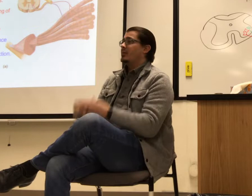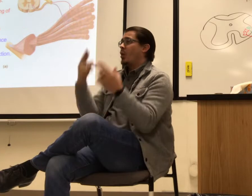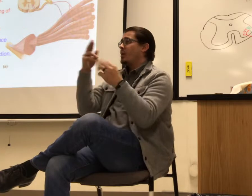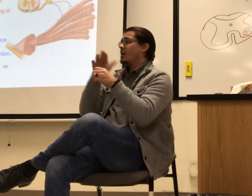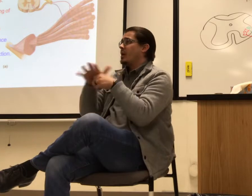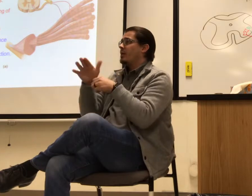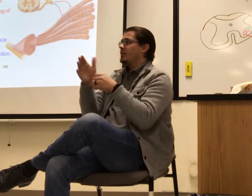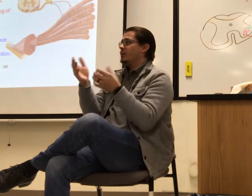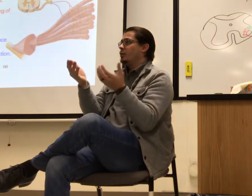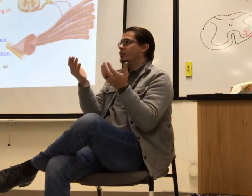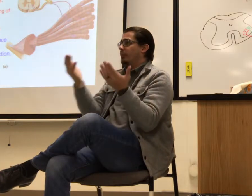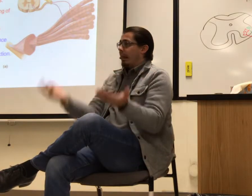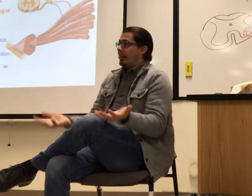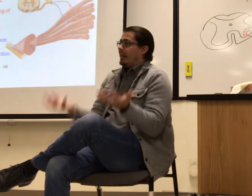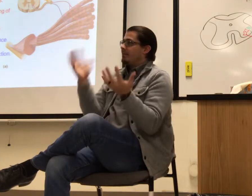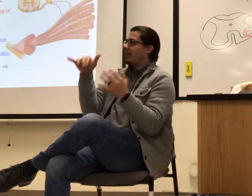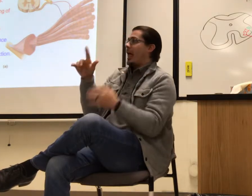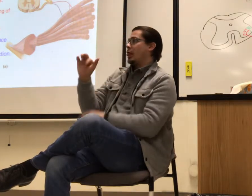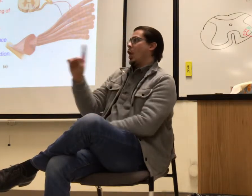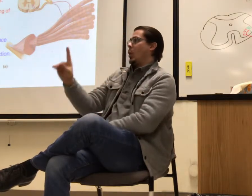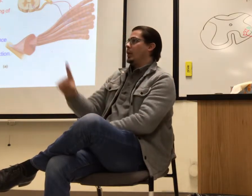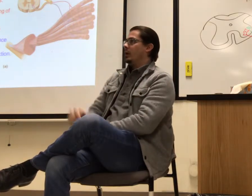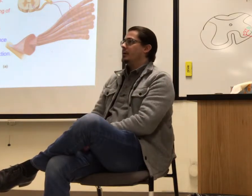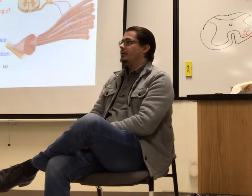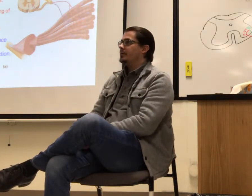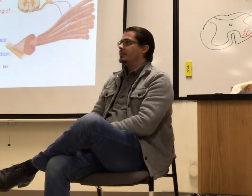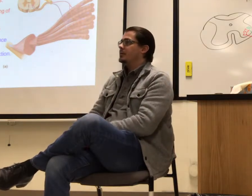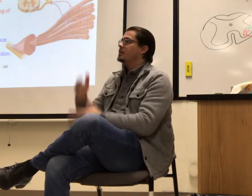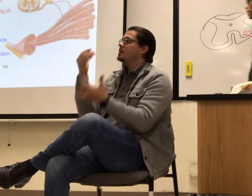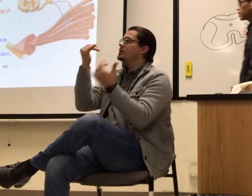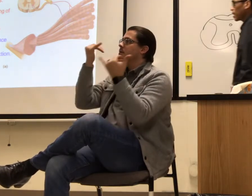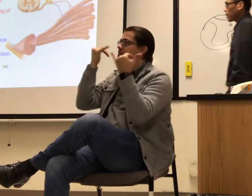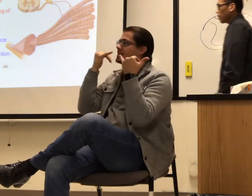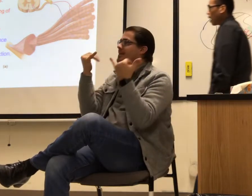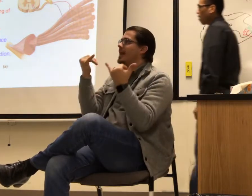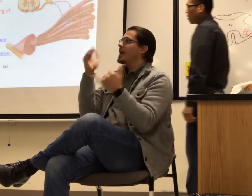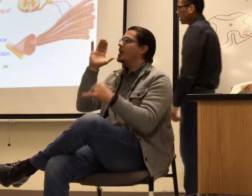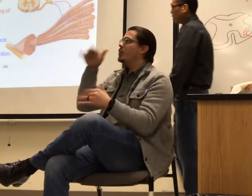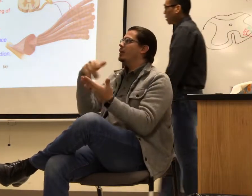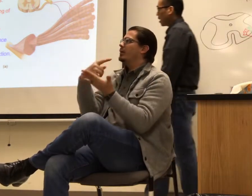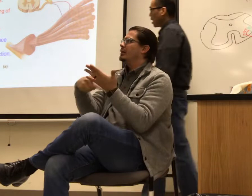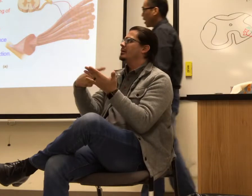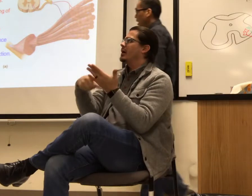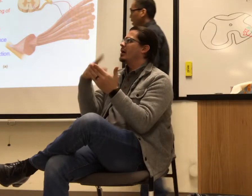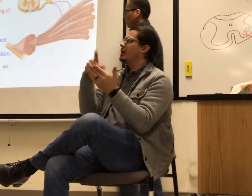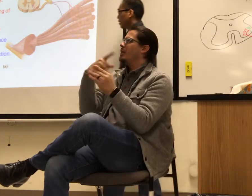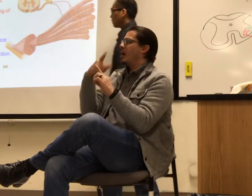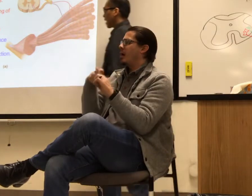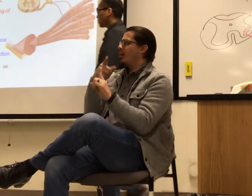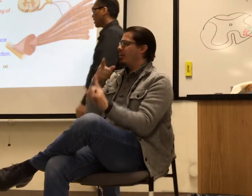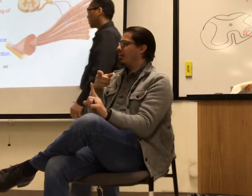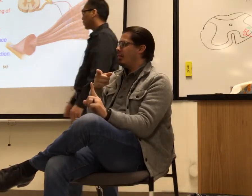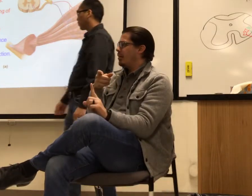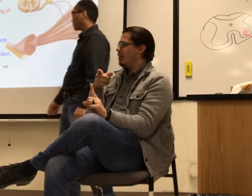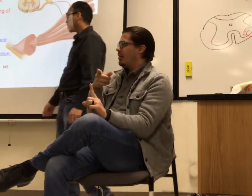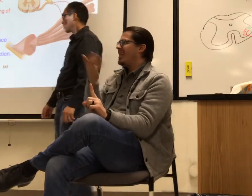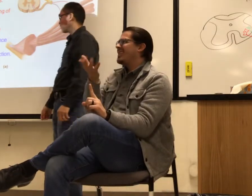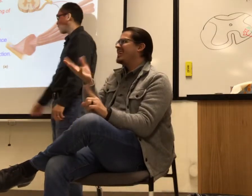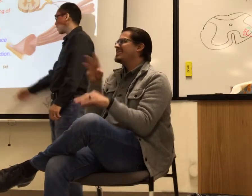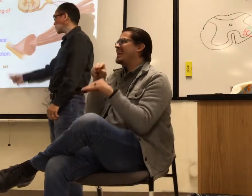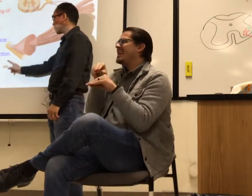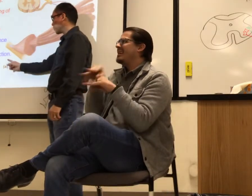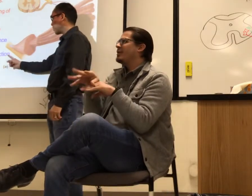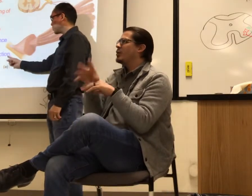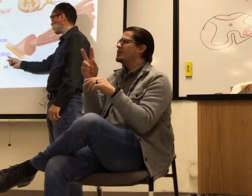to move the load. So that's the rule there. And today we're going to spend a lot of time talking about factors that influence